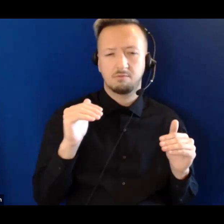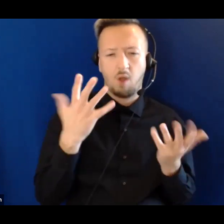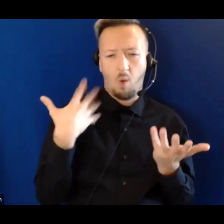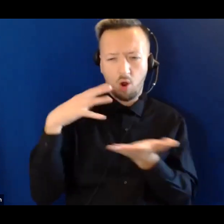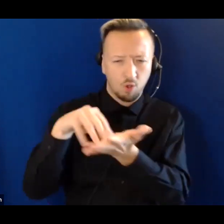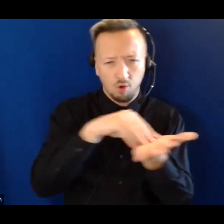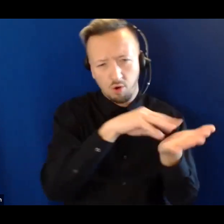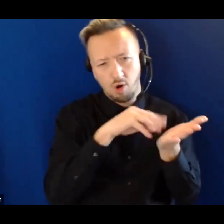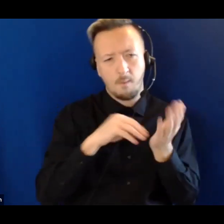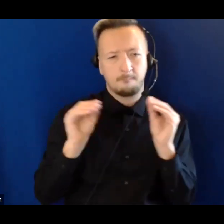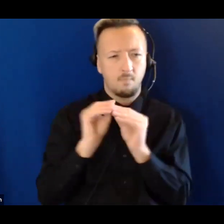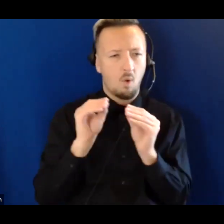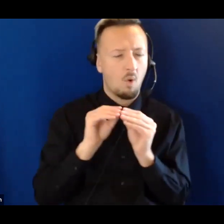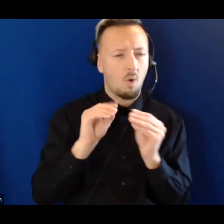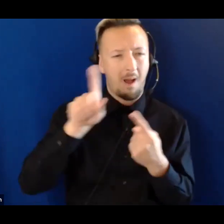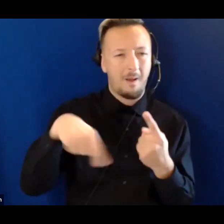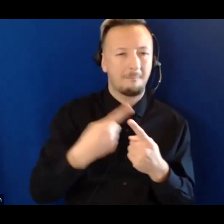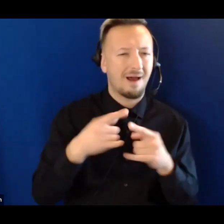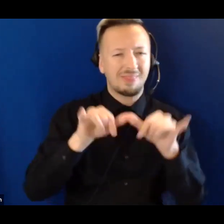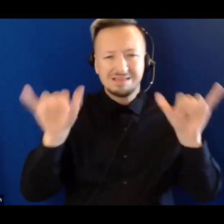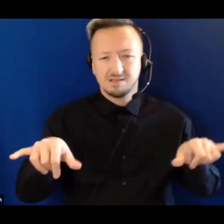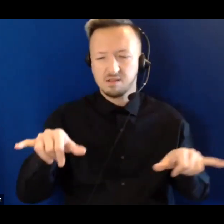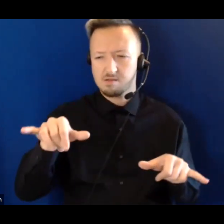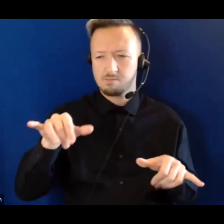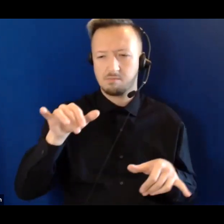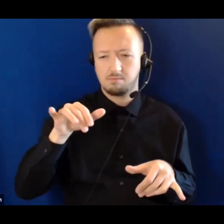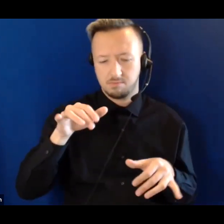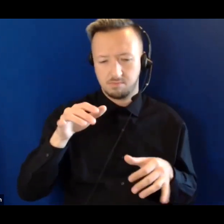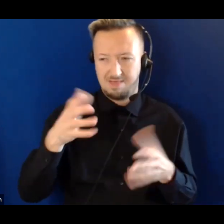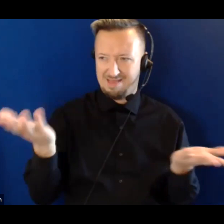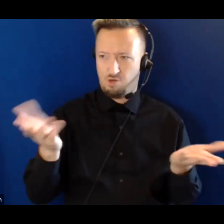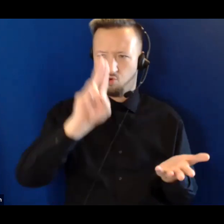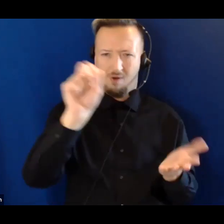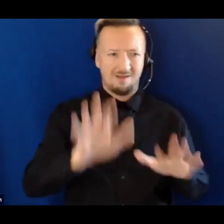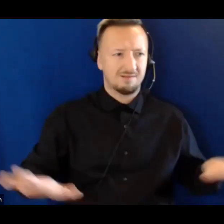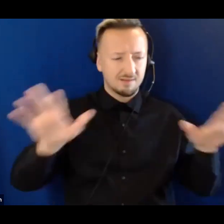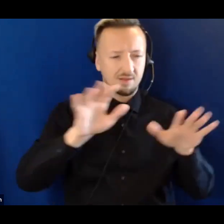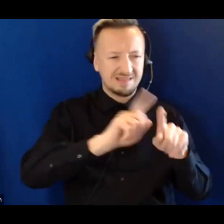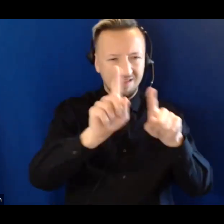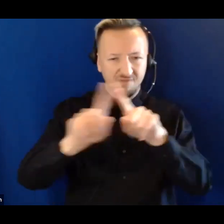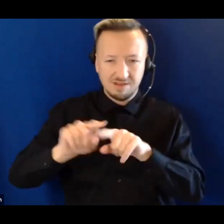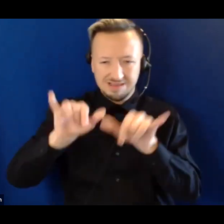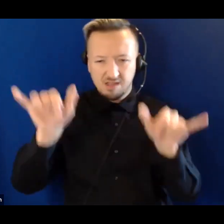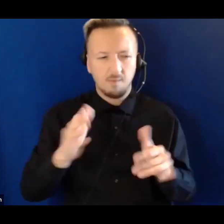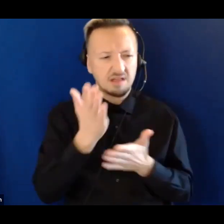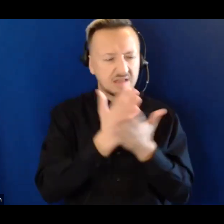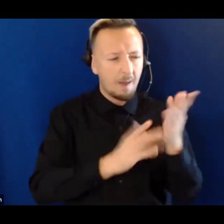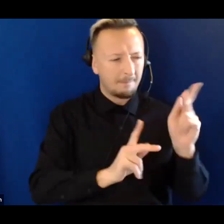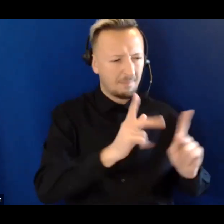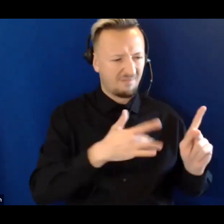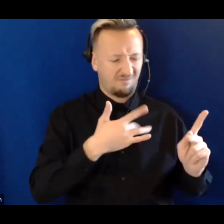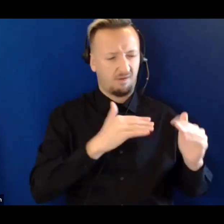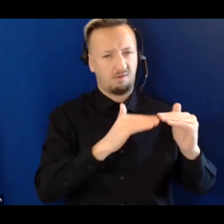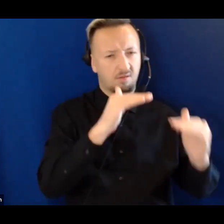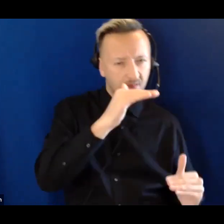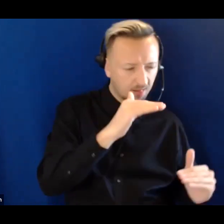know more about the systems that are at play in the United States and the systems that marginalize folks and privilege